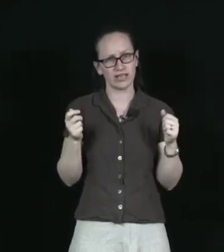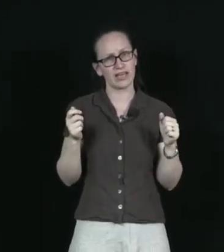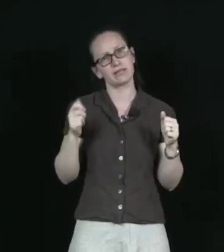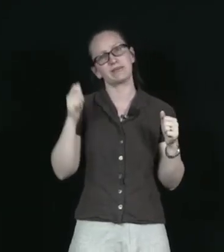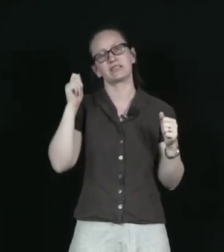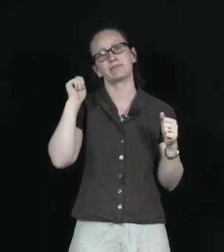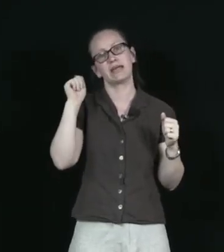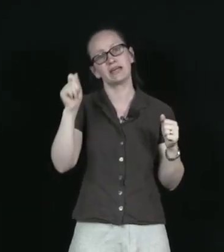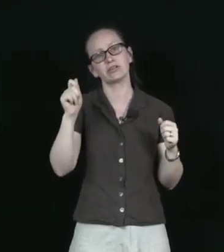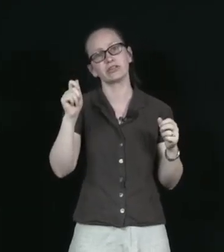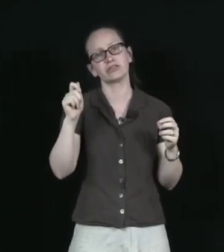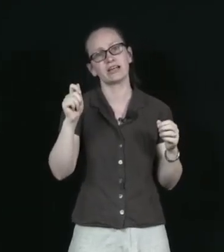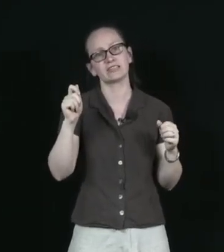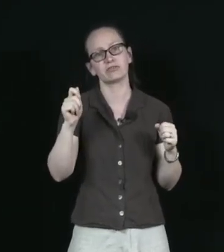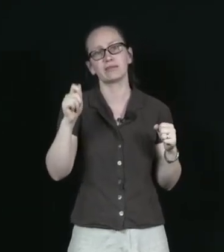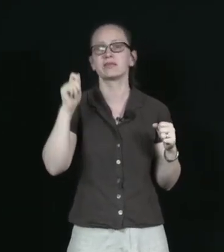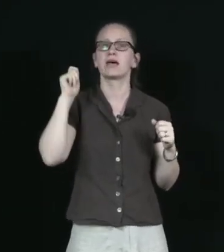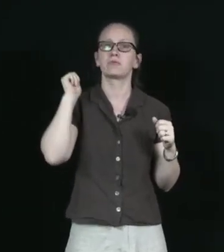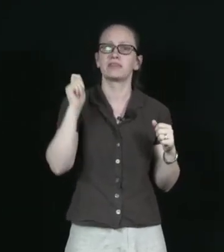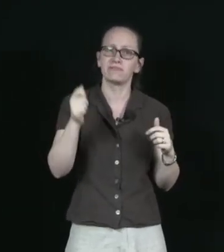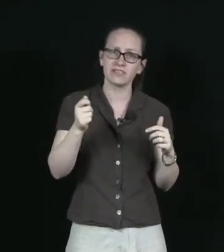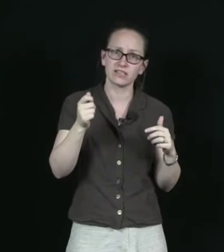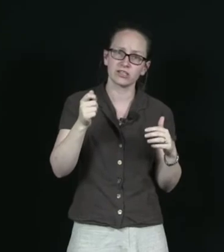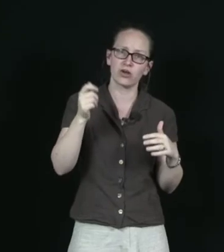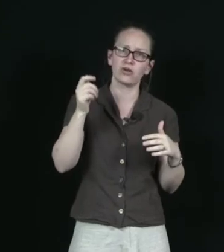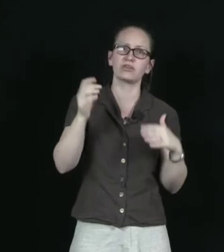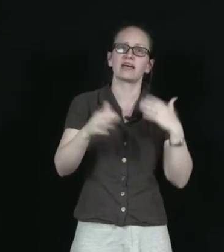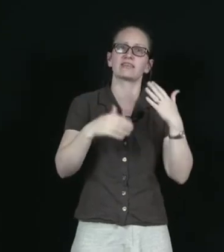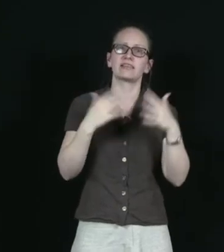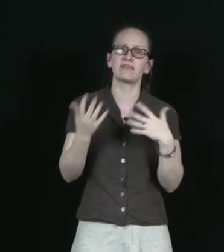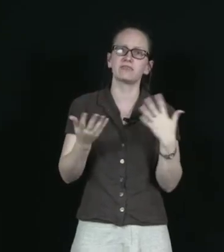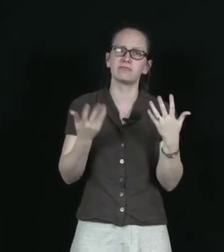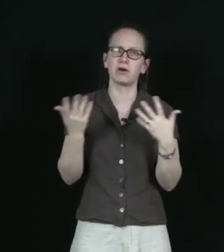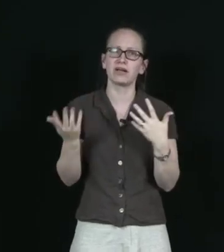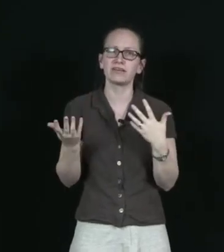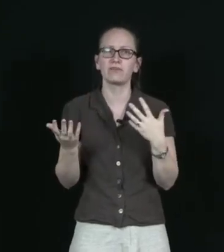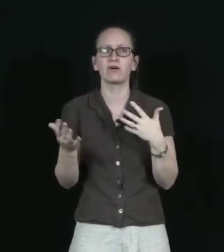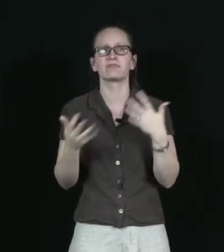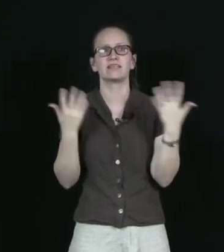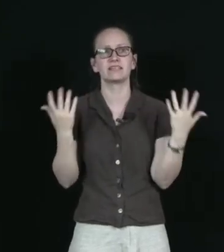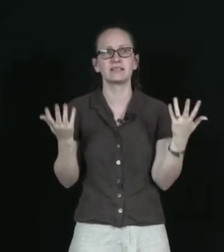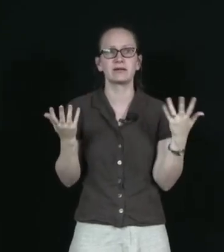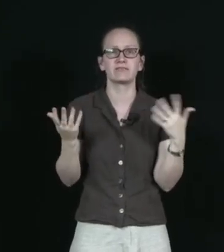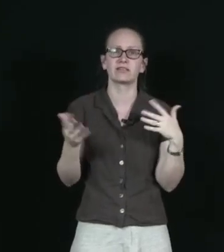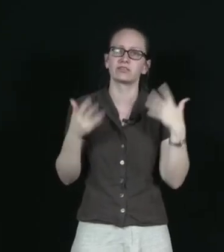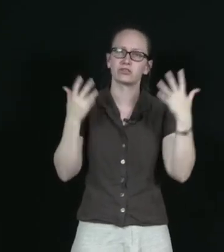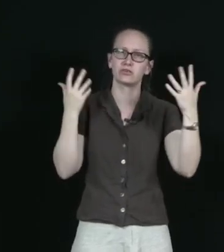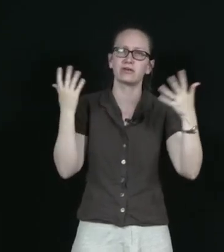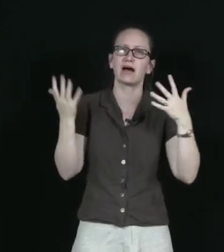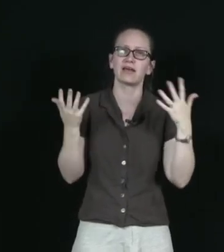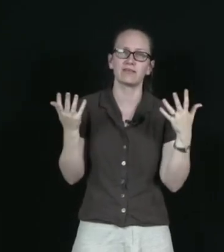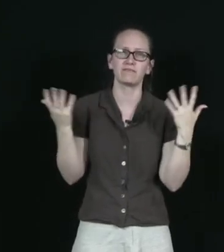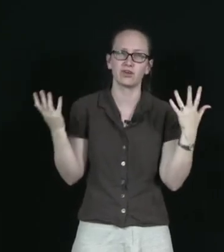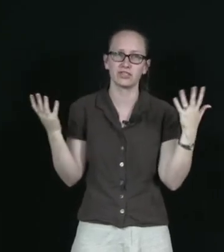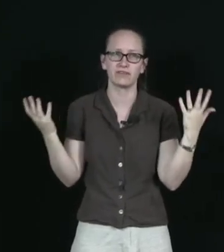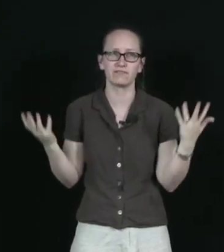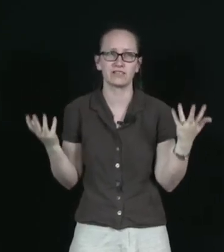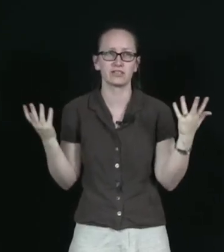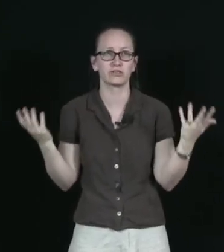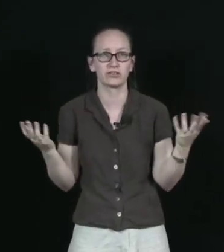Ed, but it appears on your transcript with a physics code, and the level of work involved is equivalent to other first-year physics